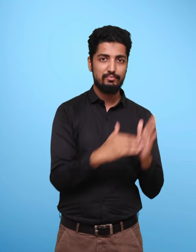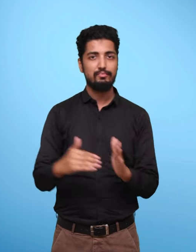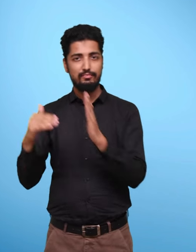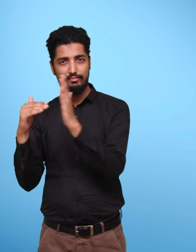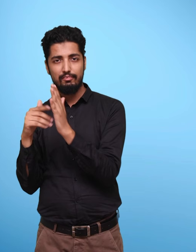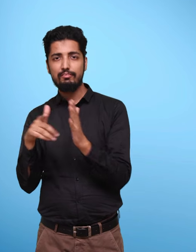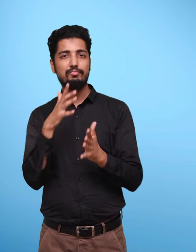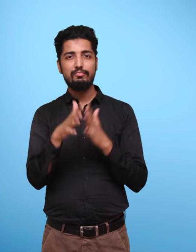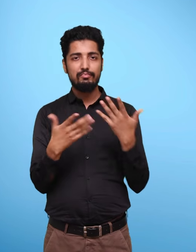Z-z-zebra.